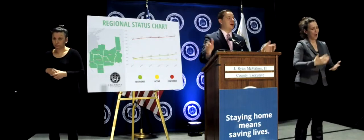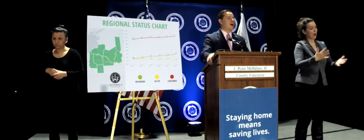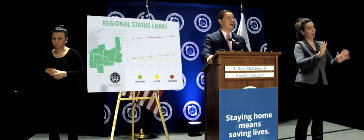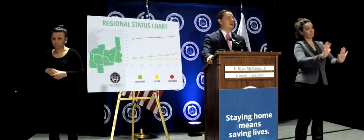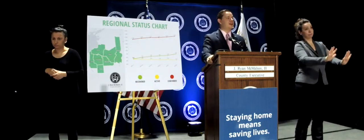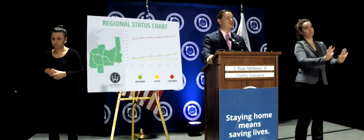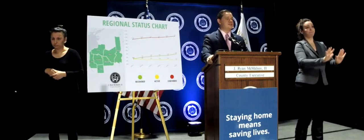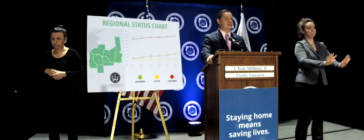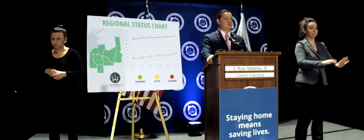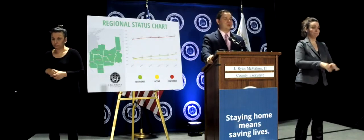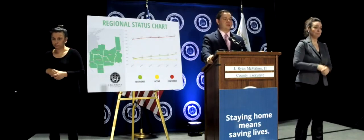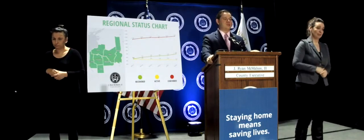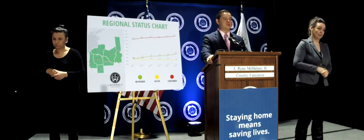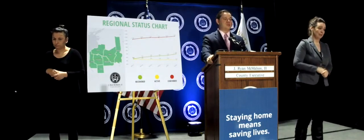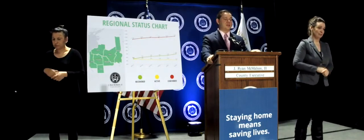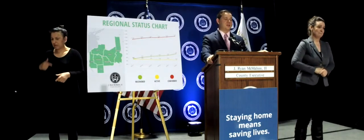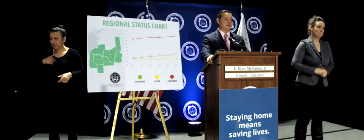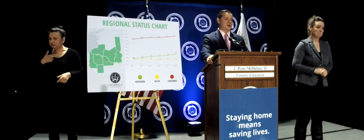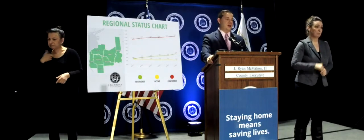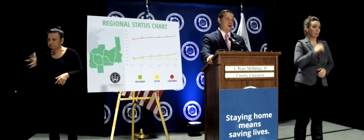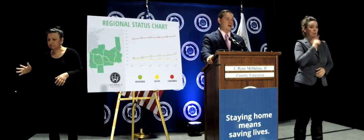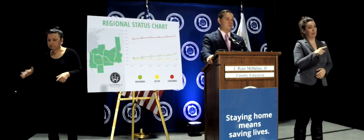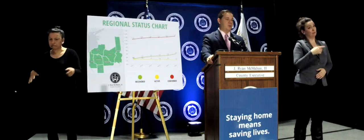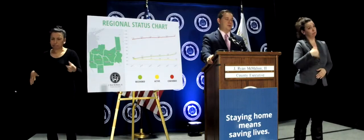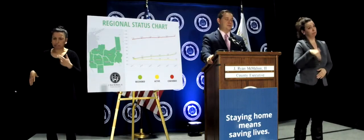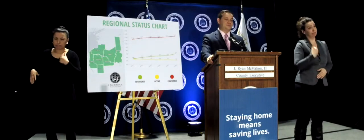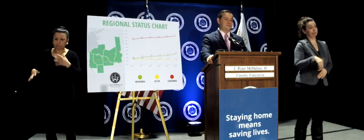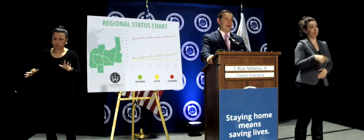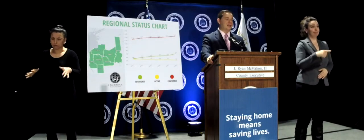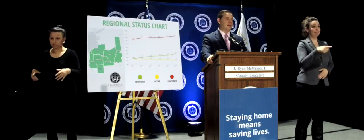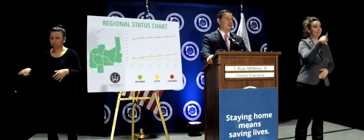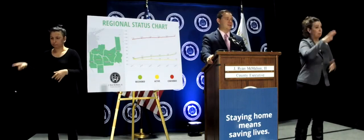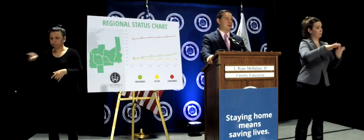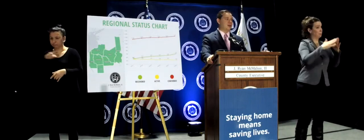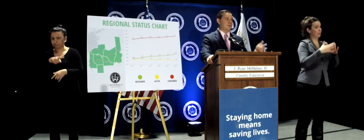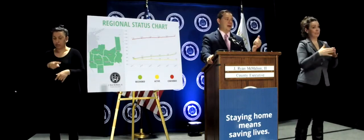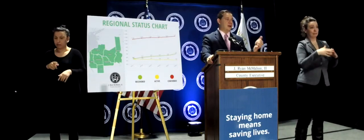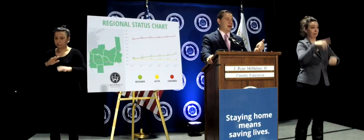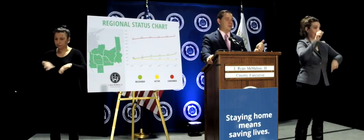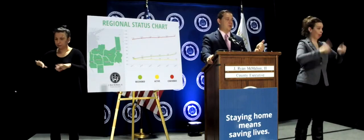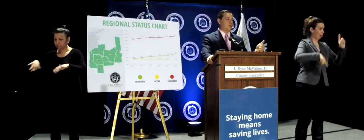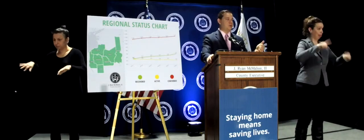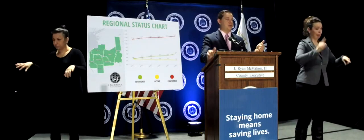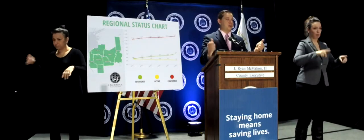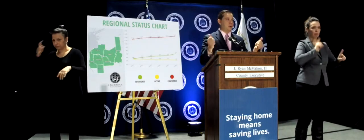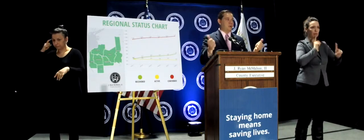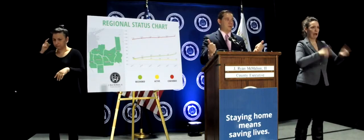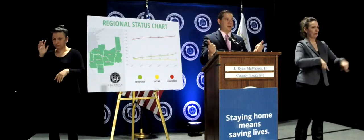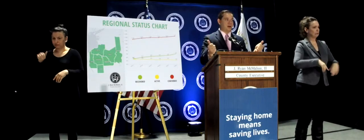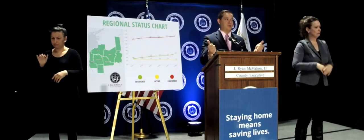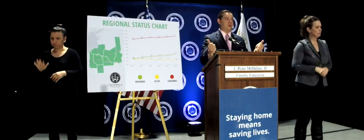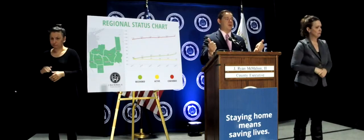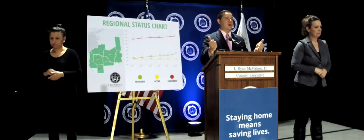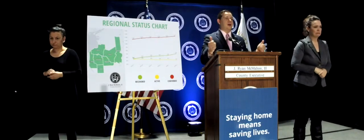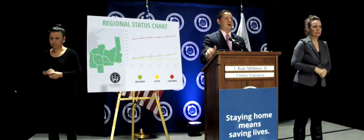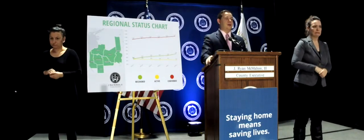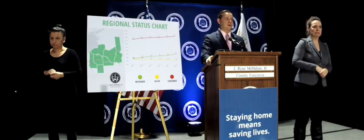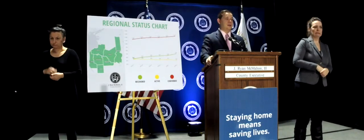So it's really interesting, but I get it. You're talking about economic ruin, you're talking about public